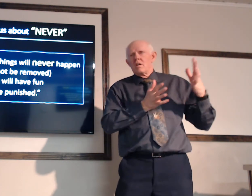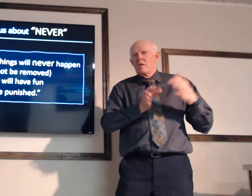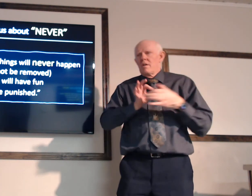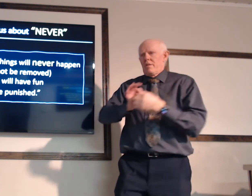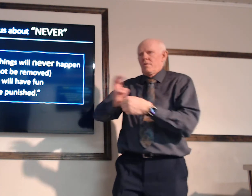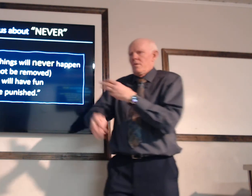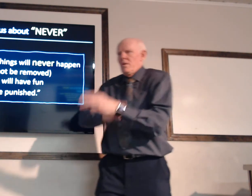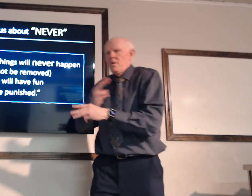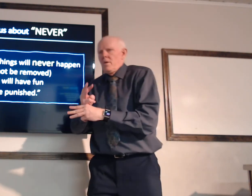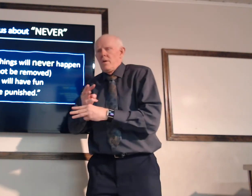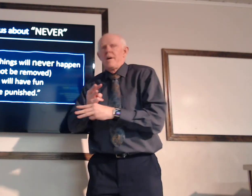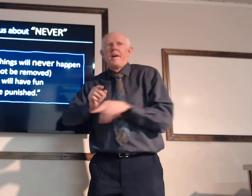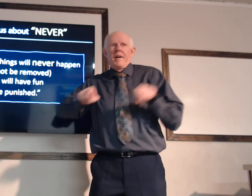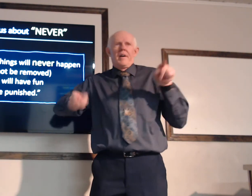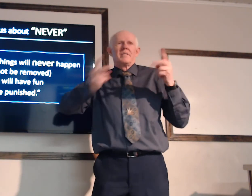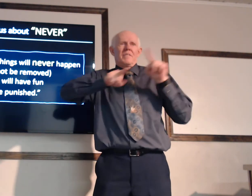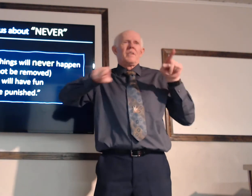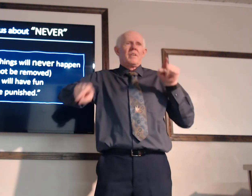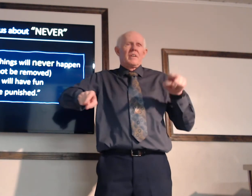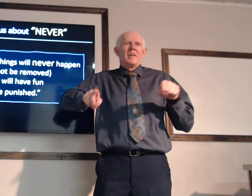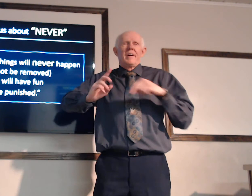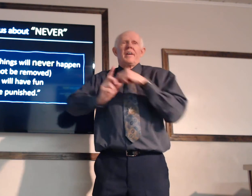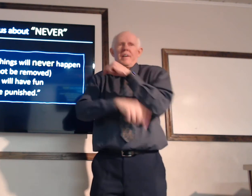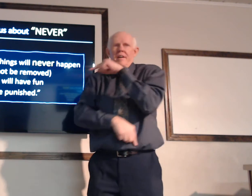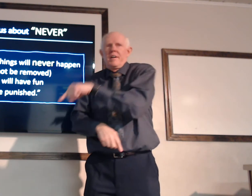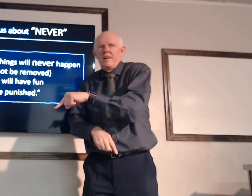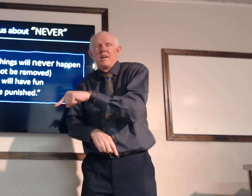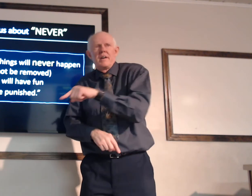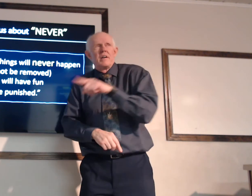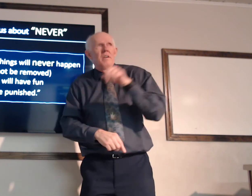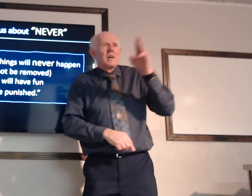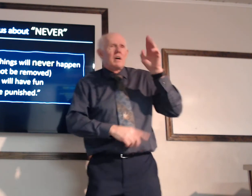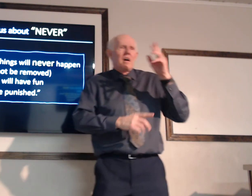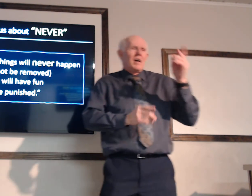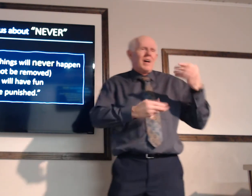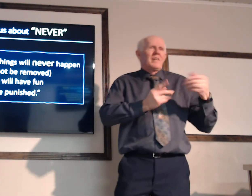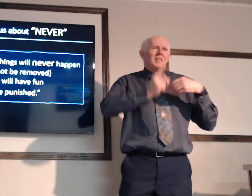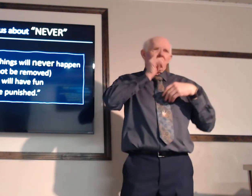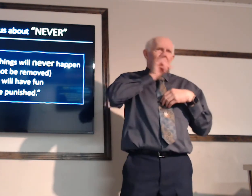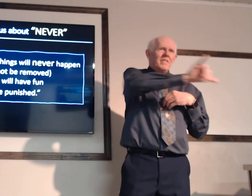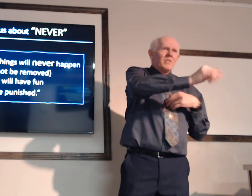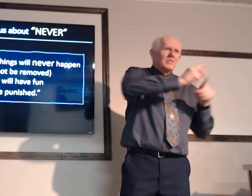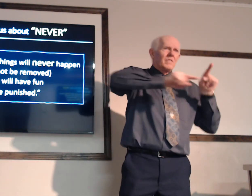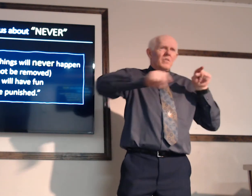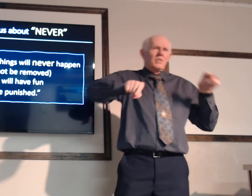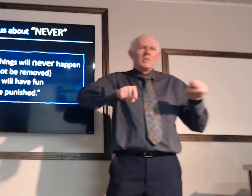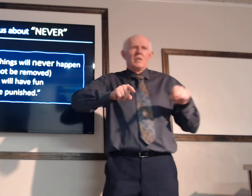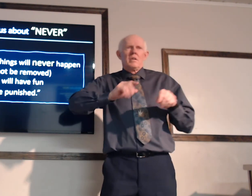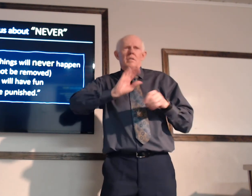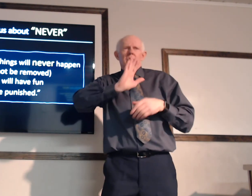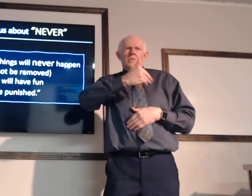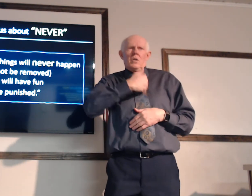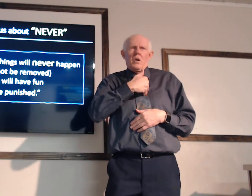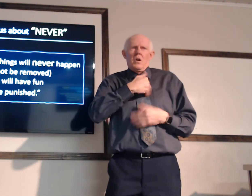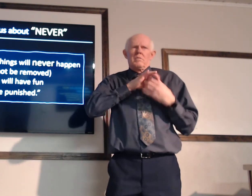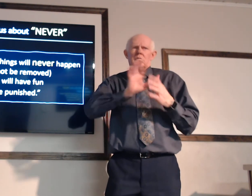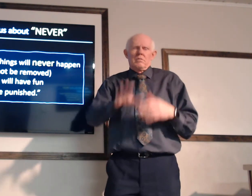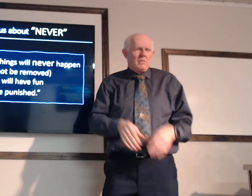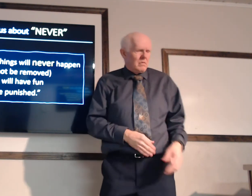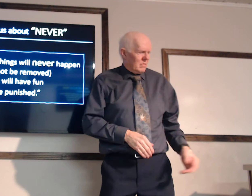Christ. And if we separate that and go into the world, then it belongs to the